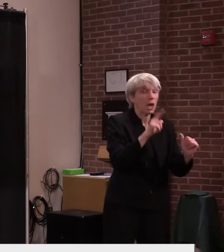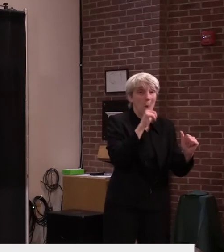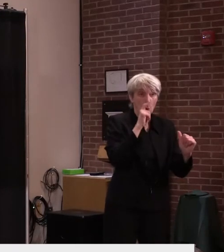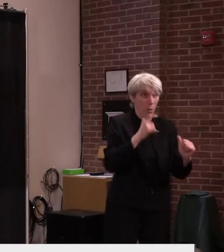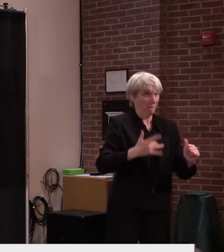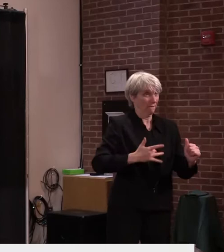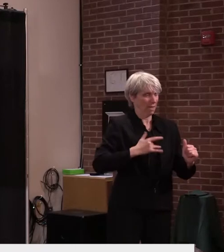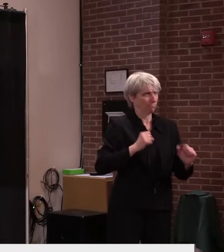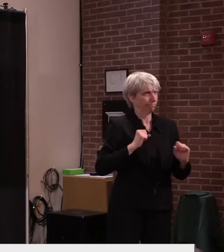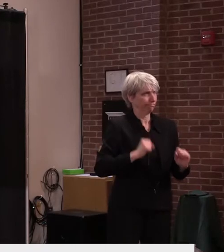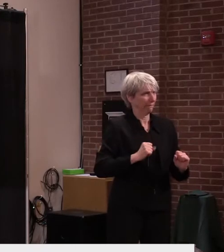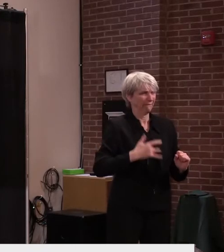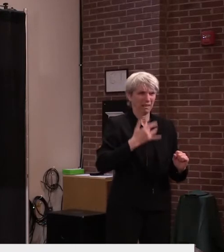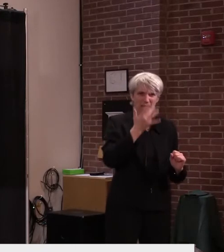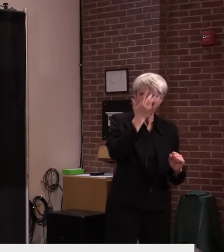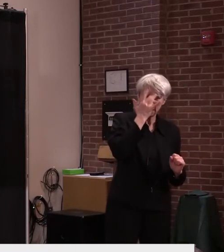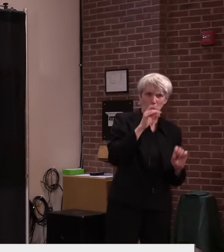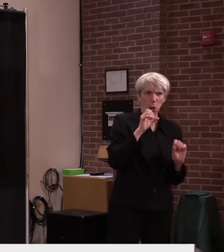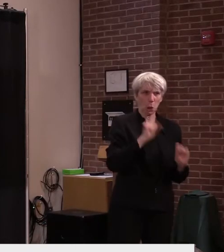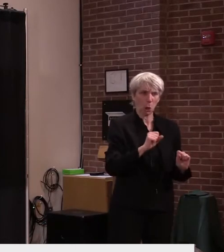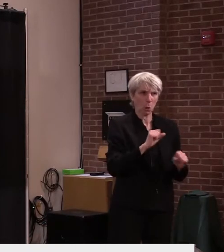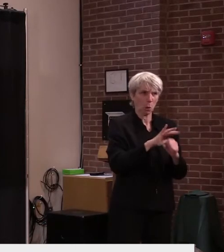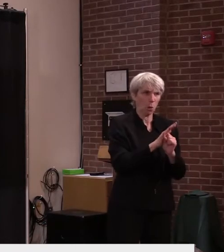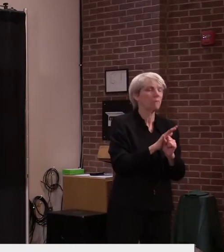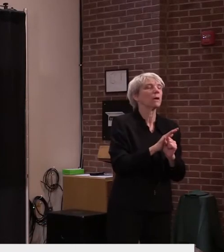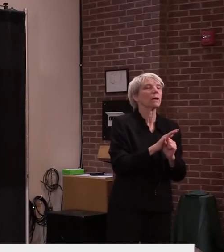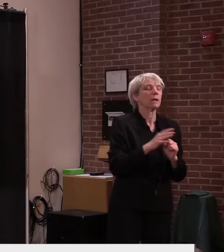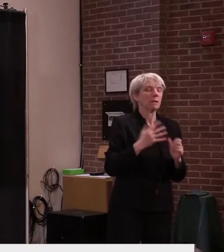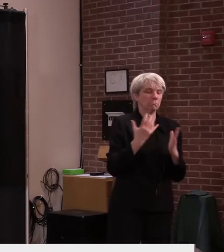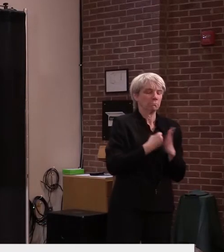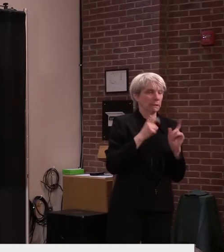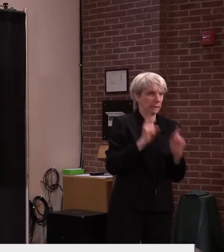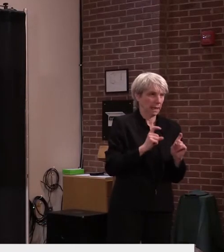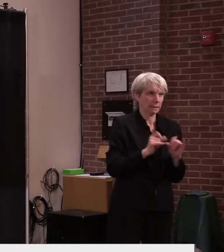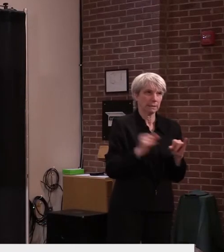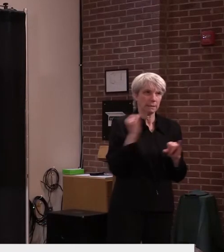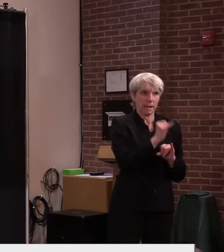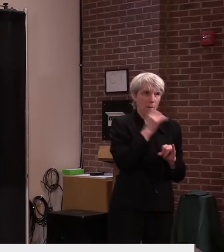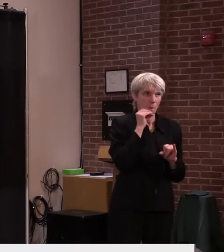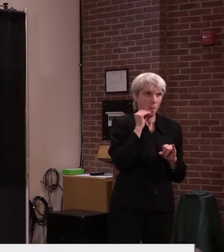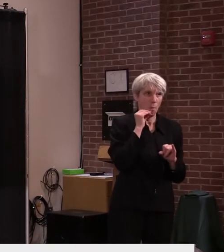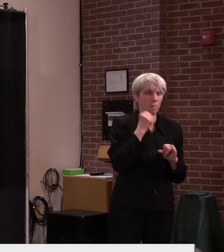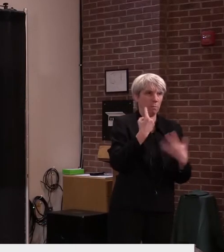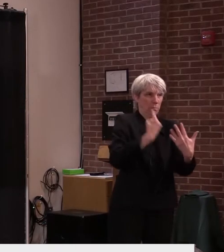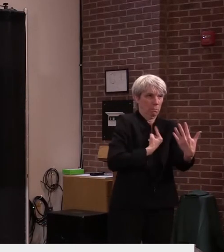time, get tested, stay home and away from others while you wait for your result.